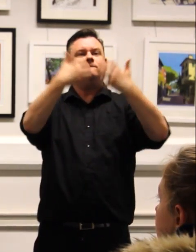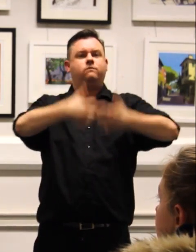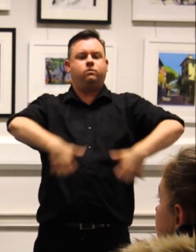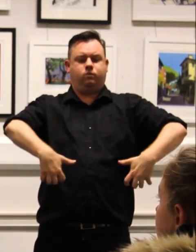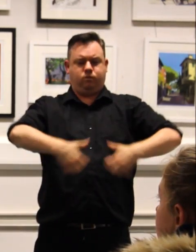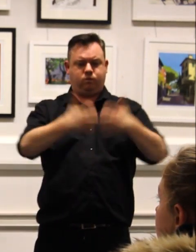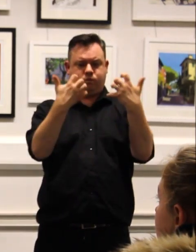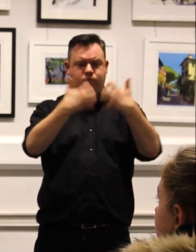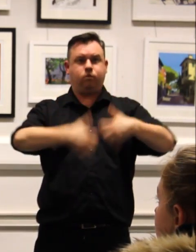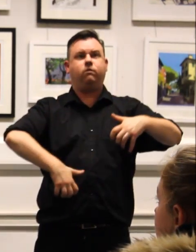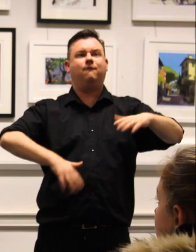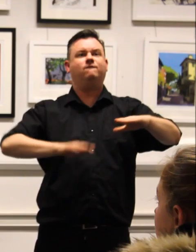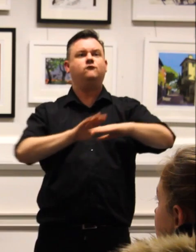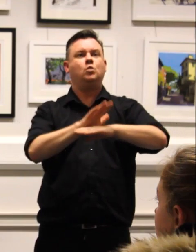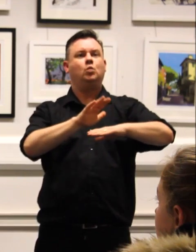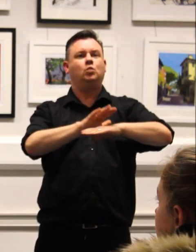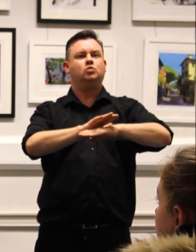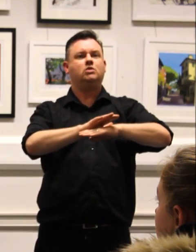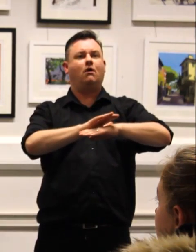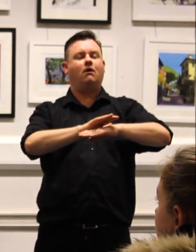future in motion.